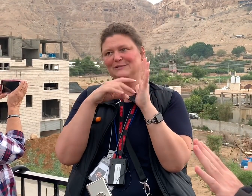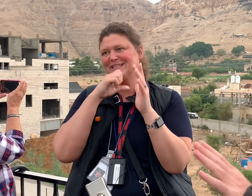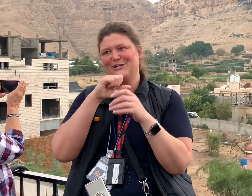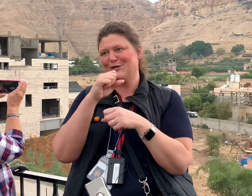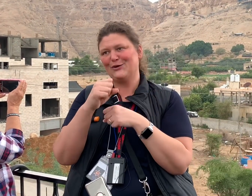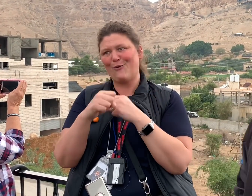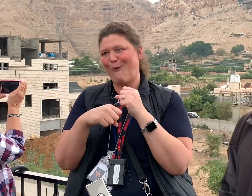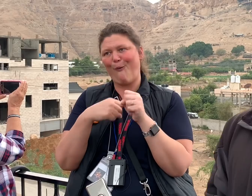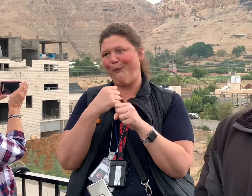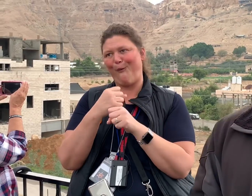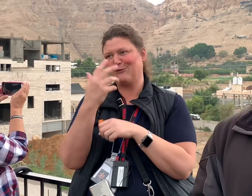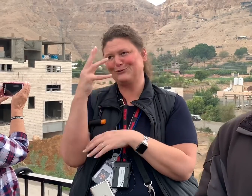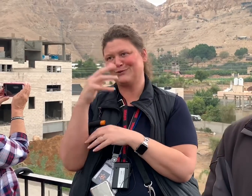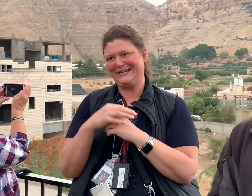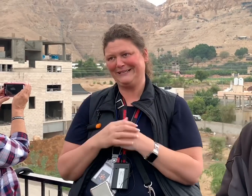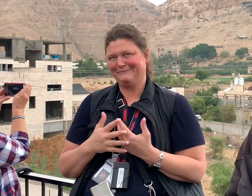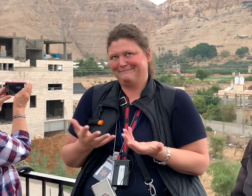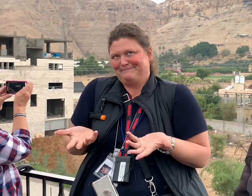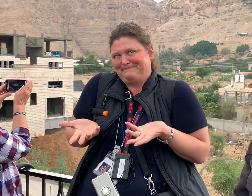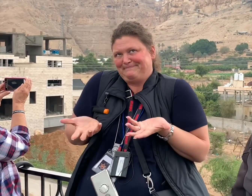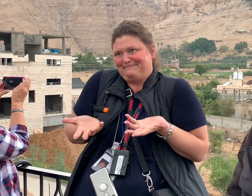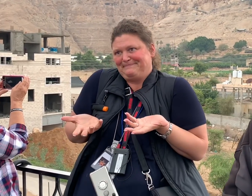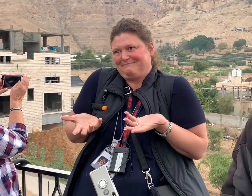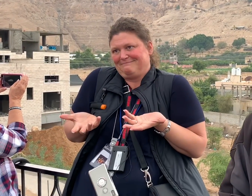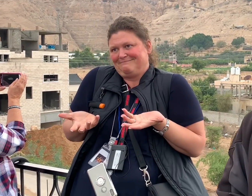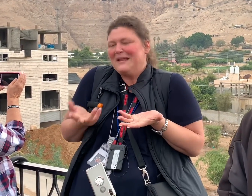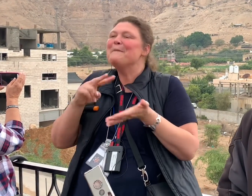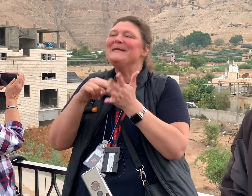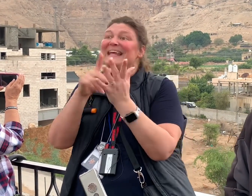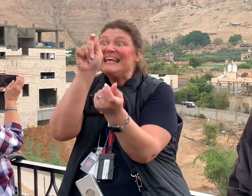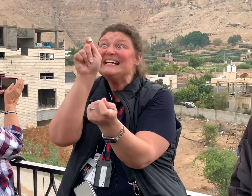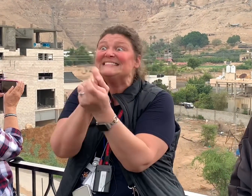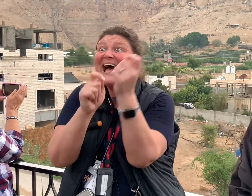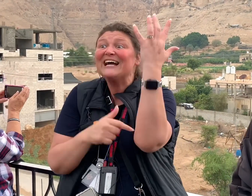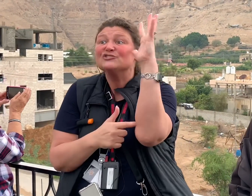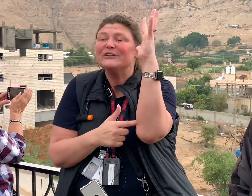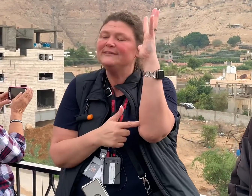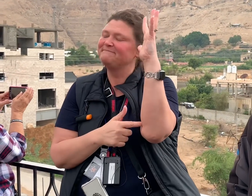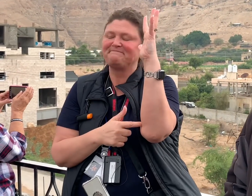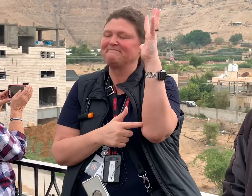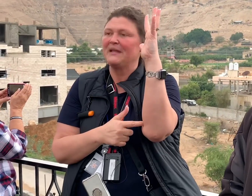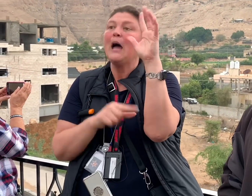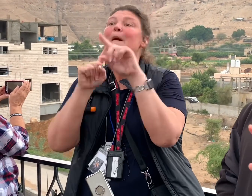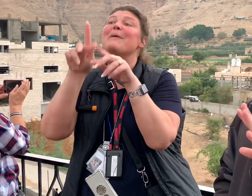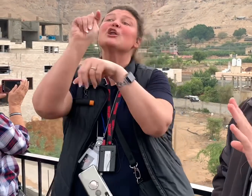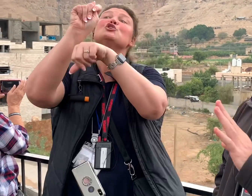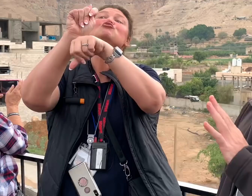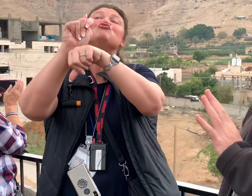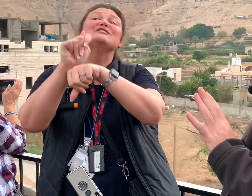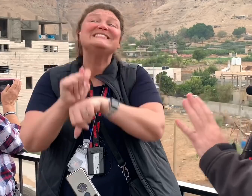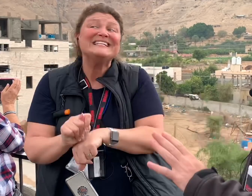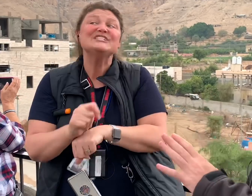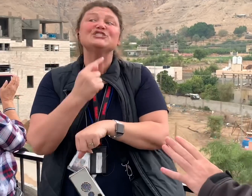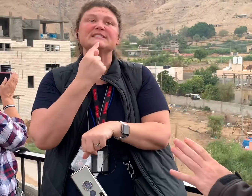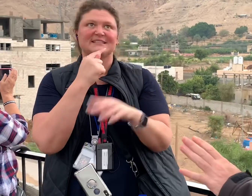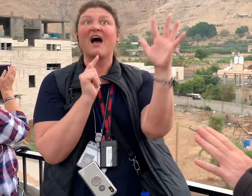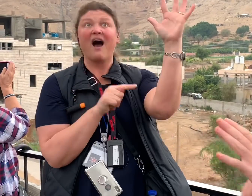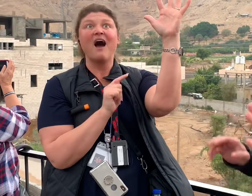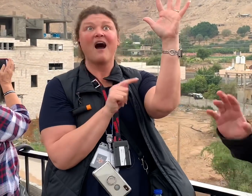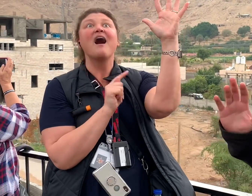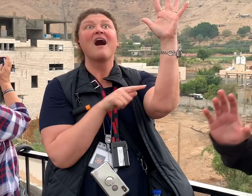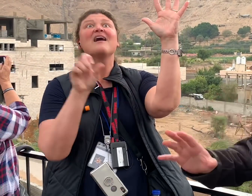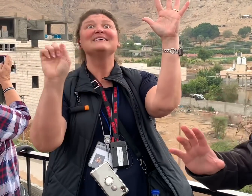I said, and I'm gonna use it a lot, telling you by tradition. And guys, we are in the Holy